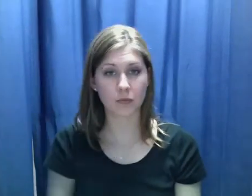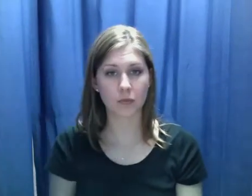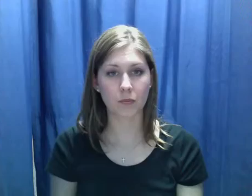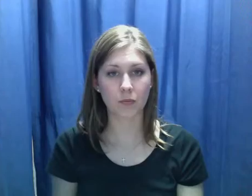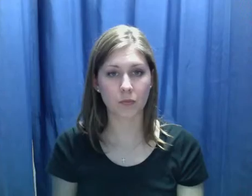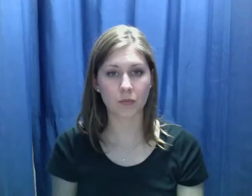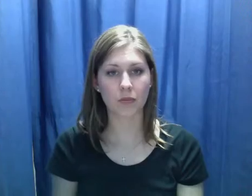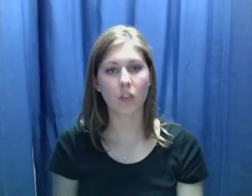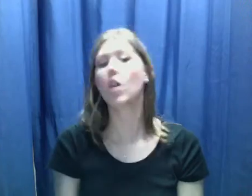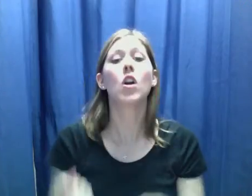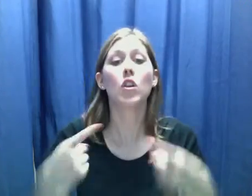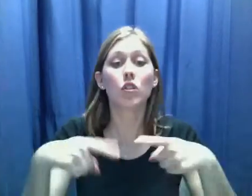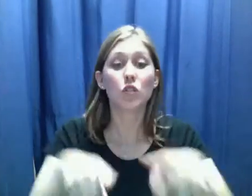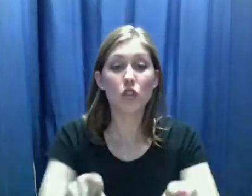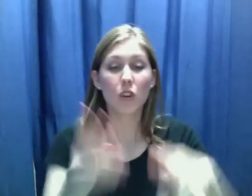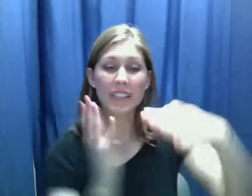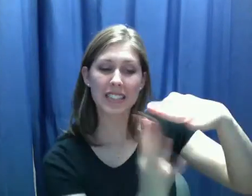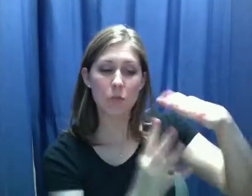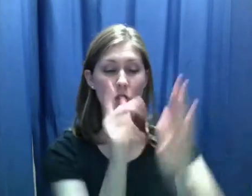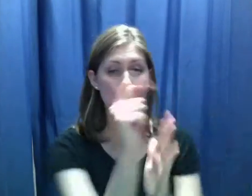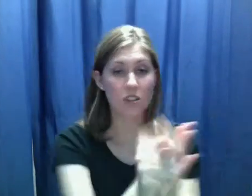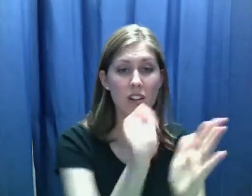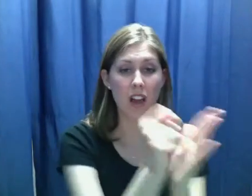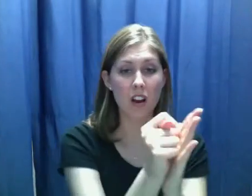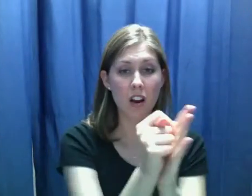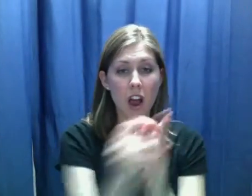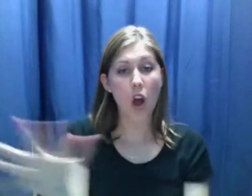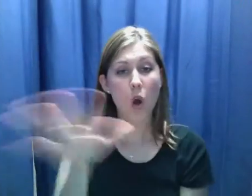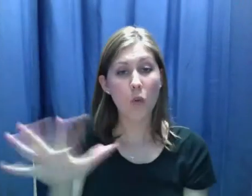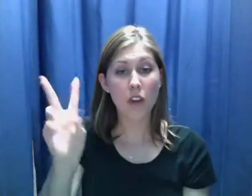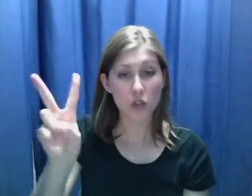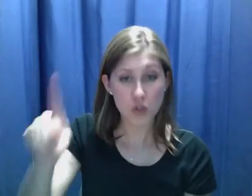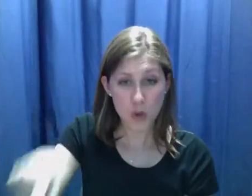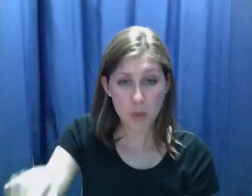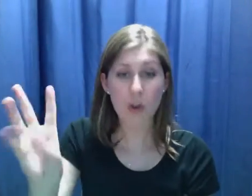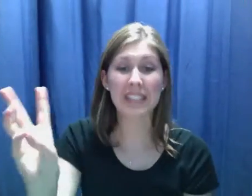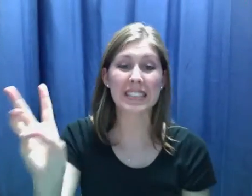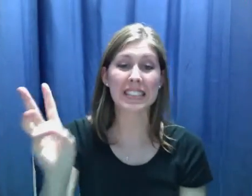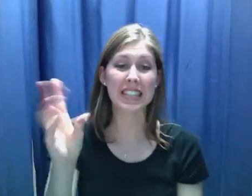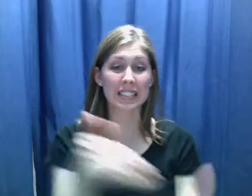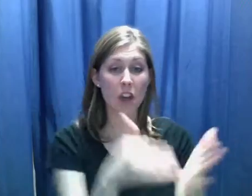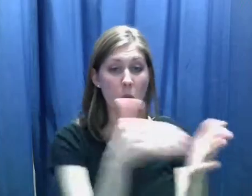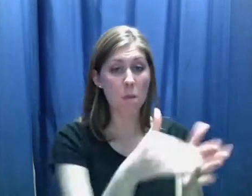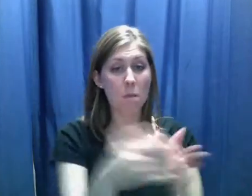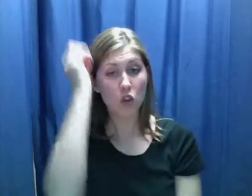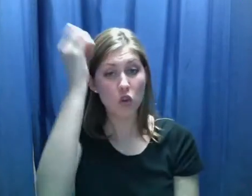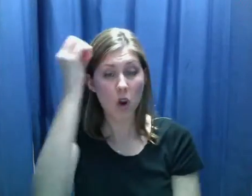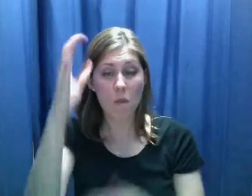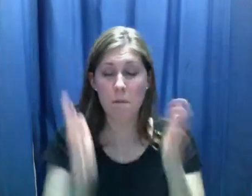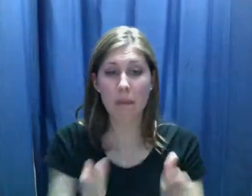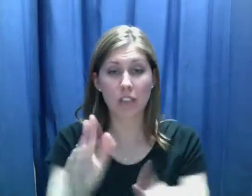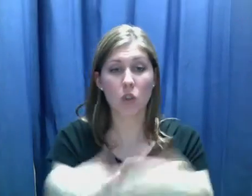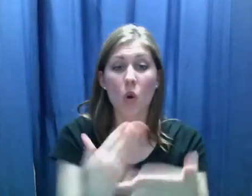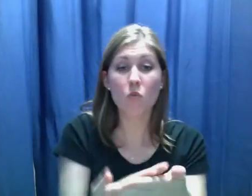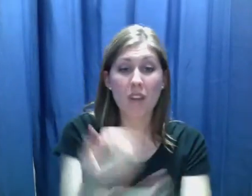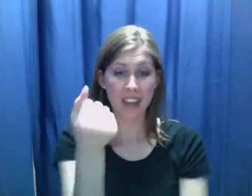During this immigration era, around 2.6 million Europeans arrived in the 1850s, with some reduction